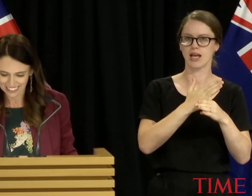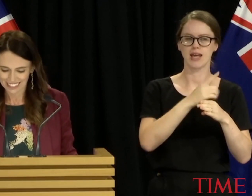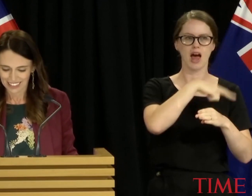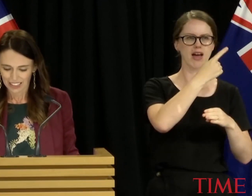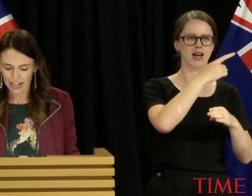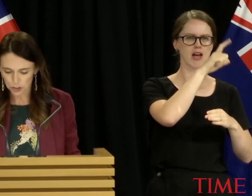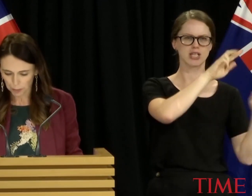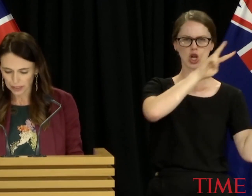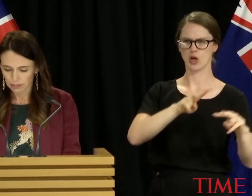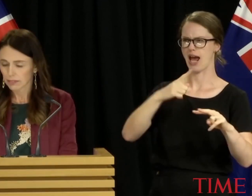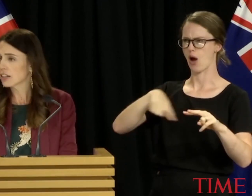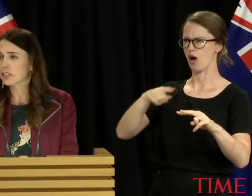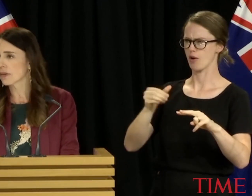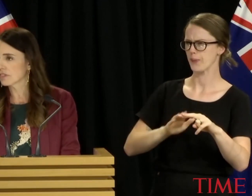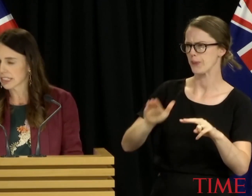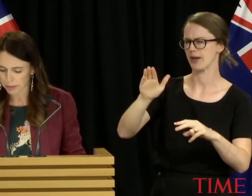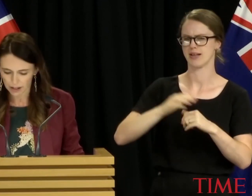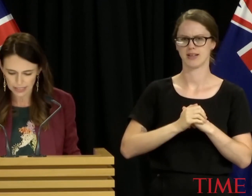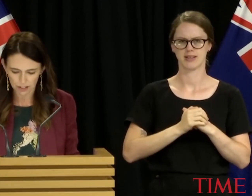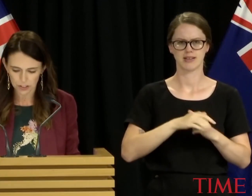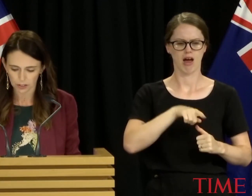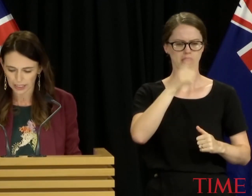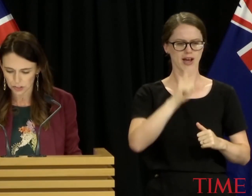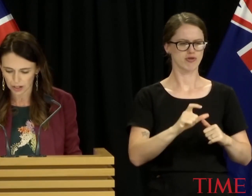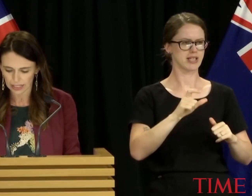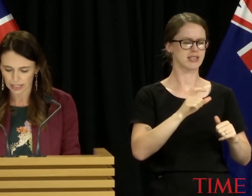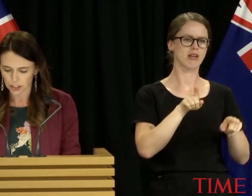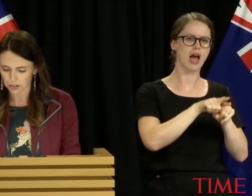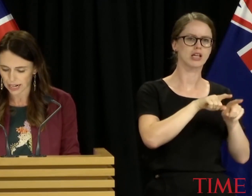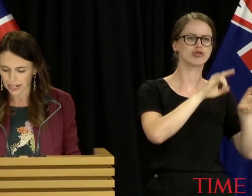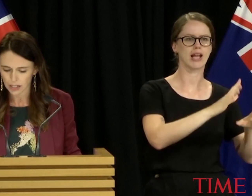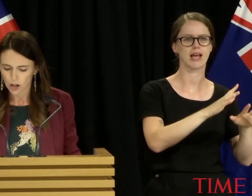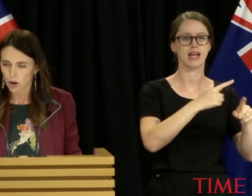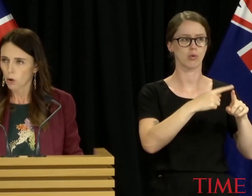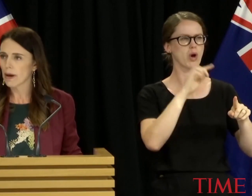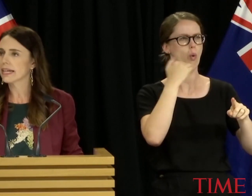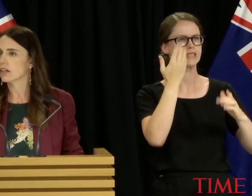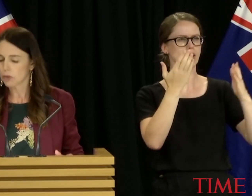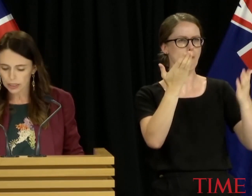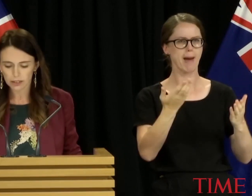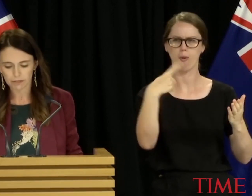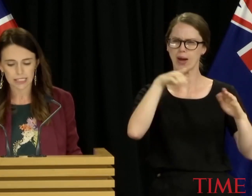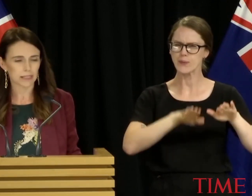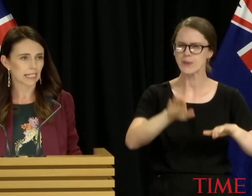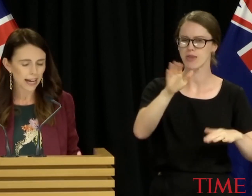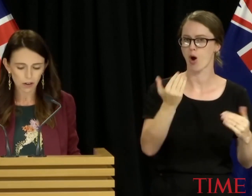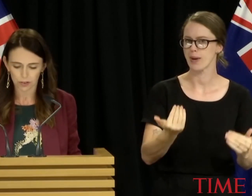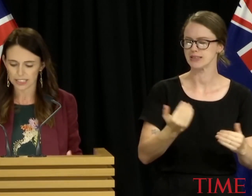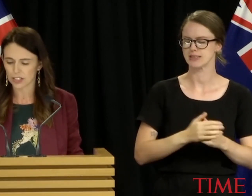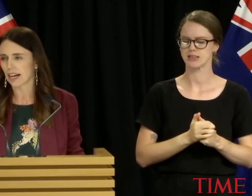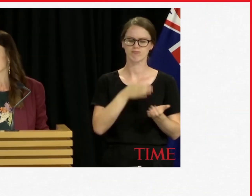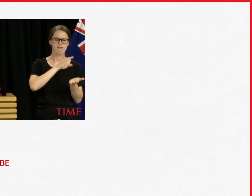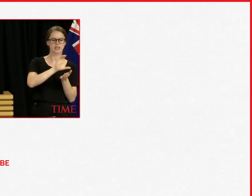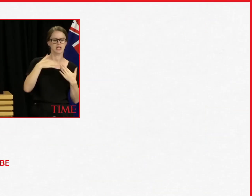envy, outstripping countries we often compare ourselves to, like Australia and the UK, or making critical investments in